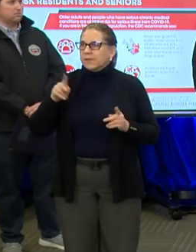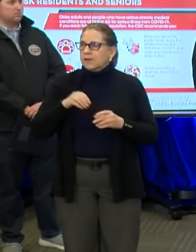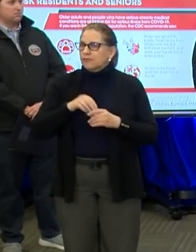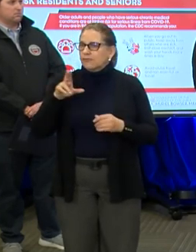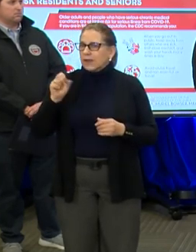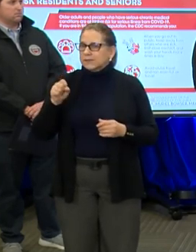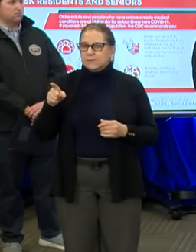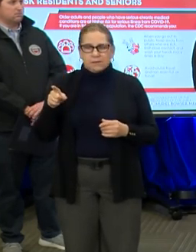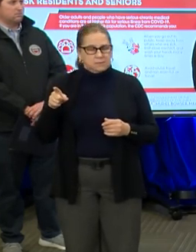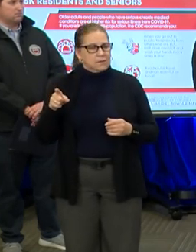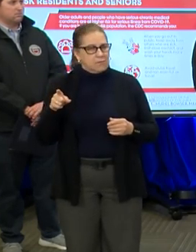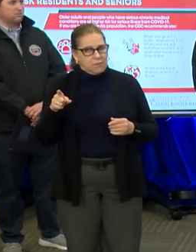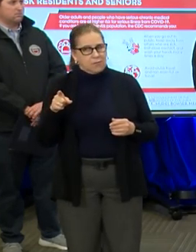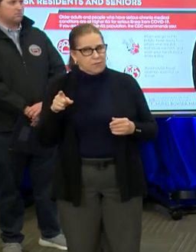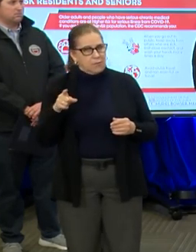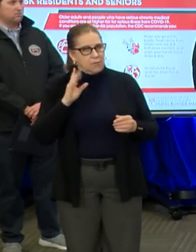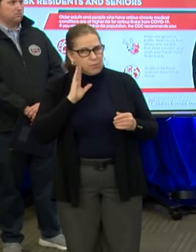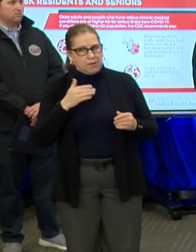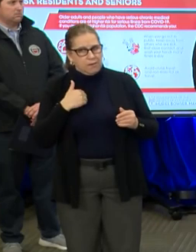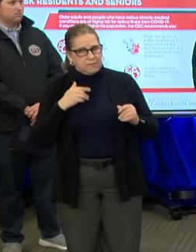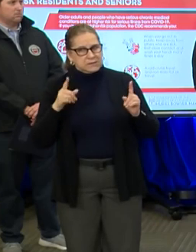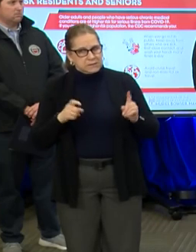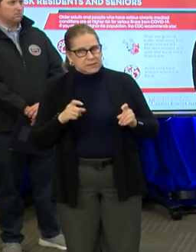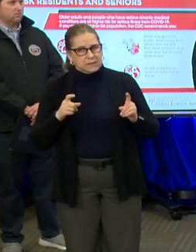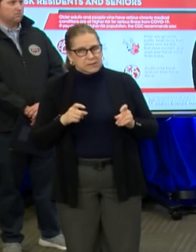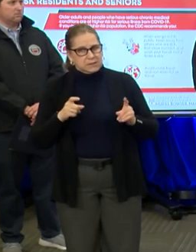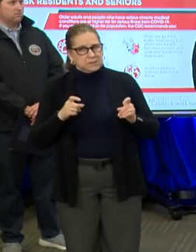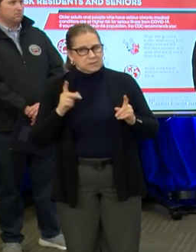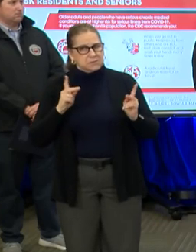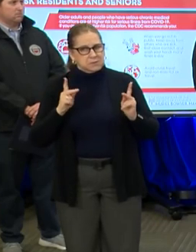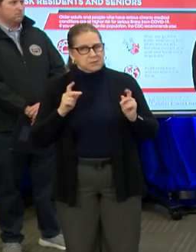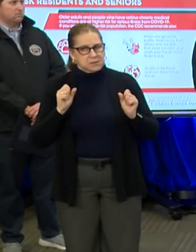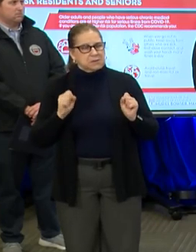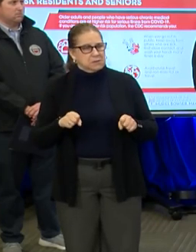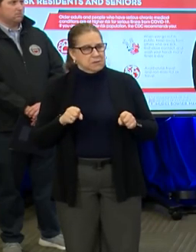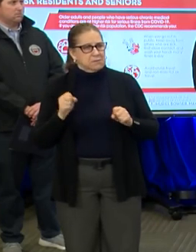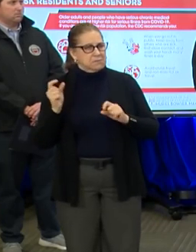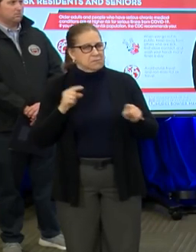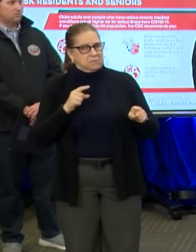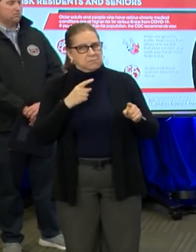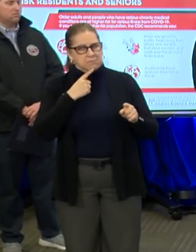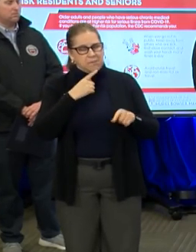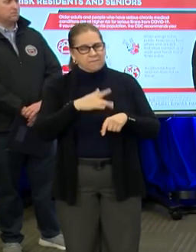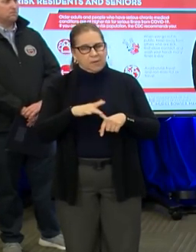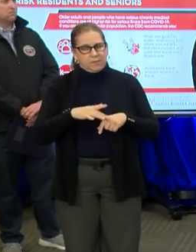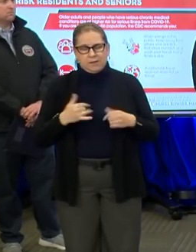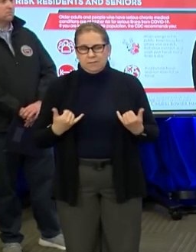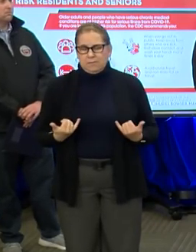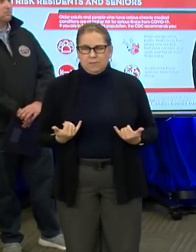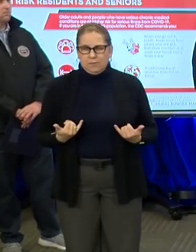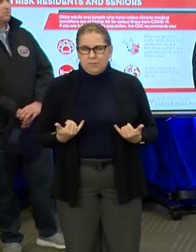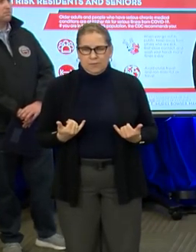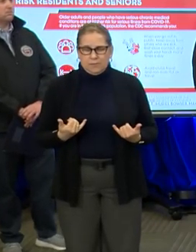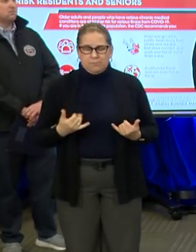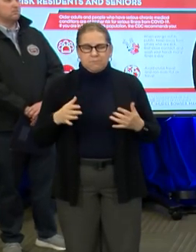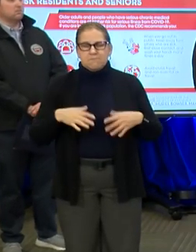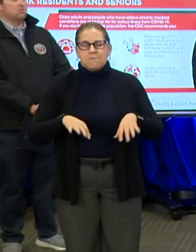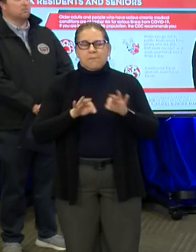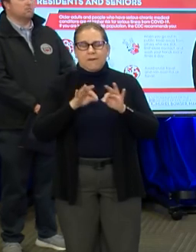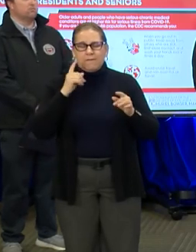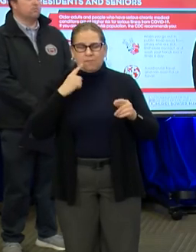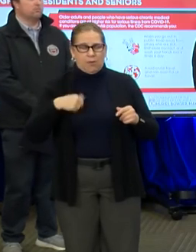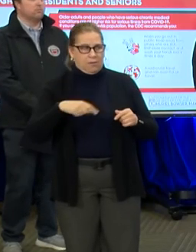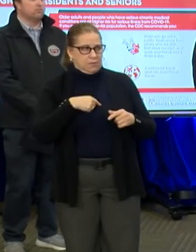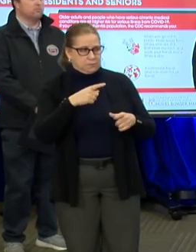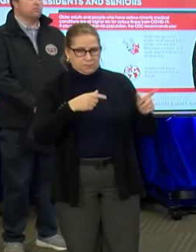in the country who desires to be tested. It's important for us to remember that given that there's a number